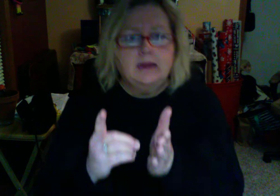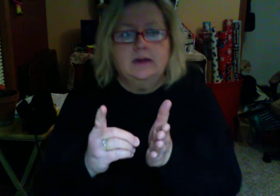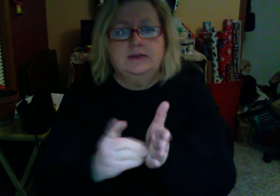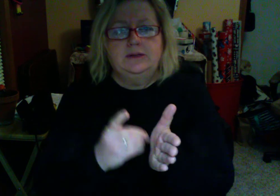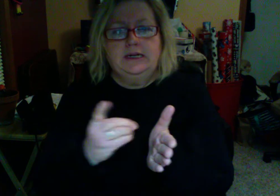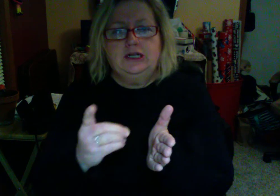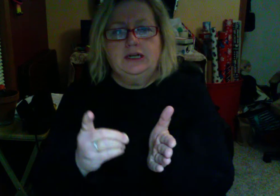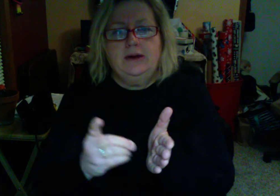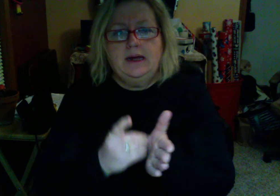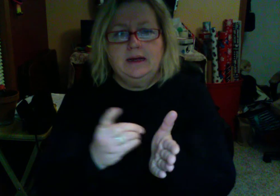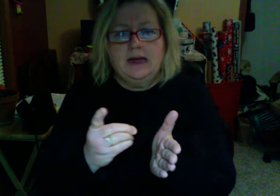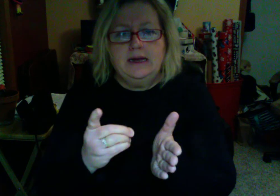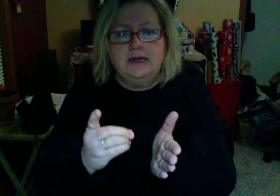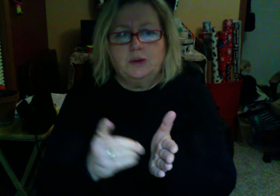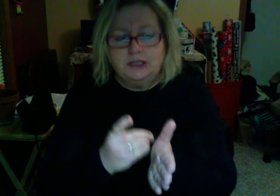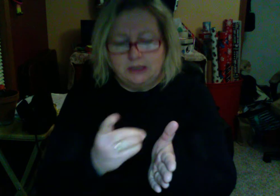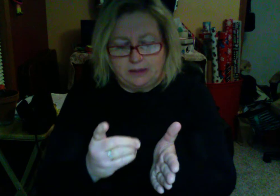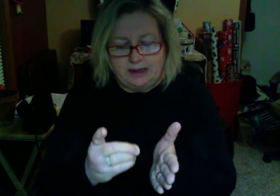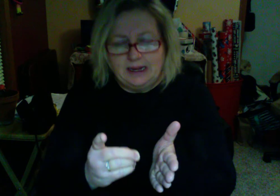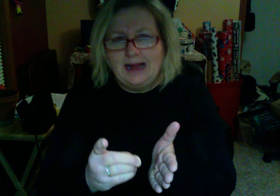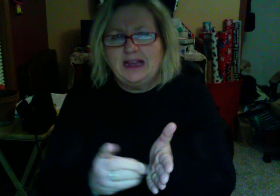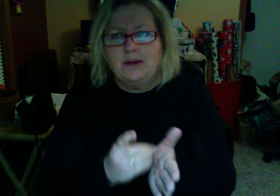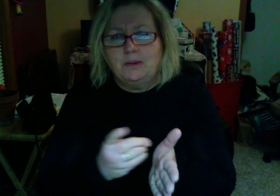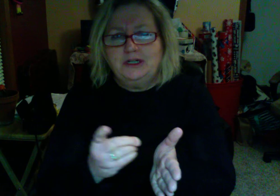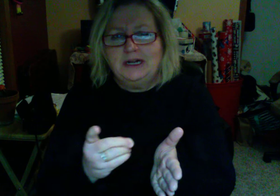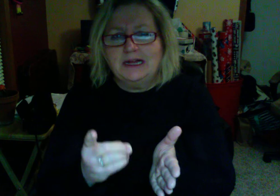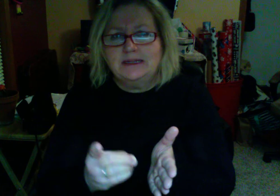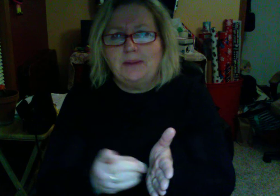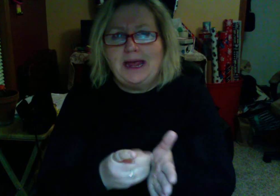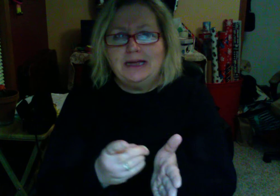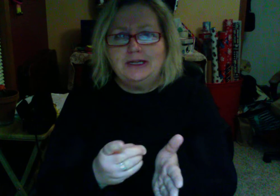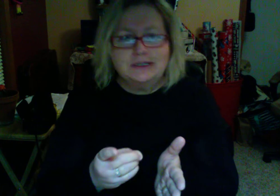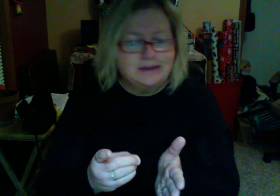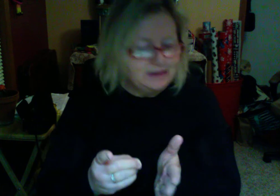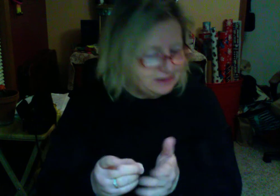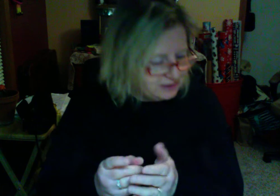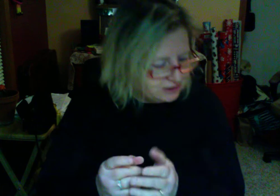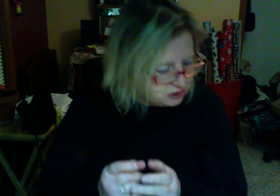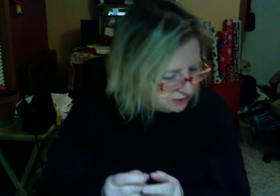So dictionary, kind of towards you a little bit, kind of like you're pushing against the page. Dictionary.